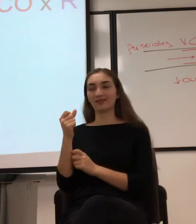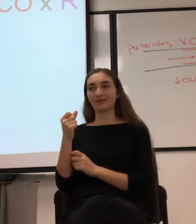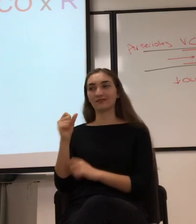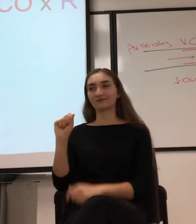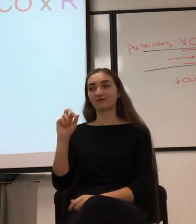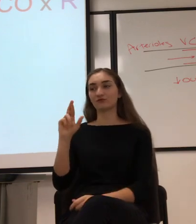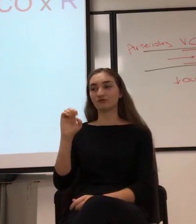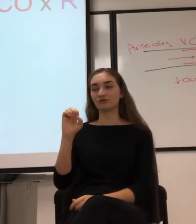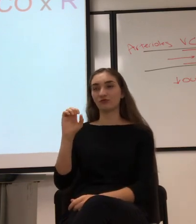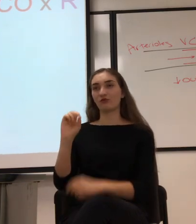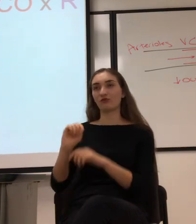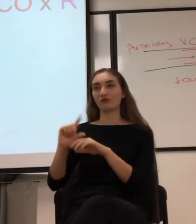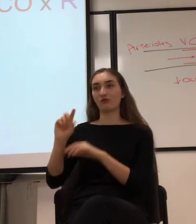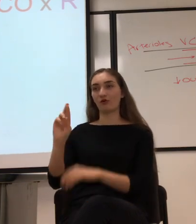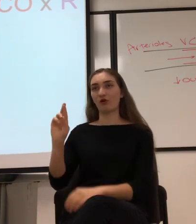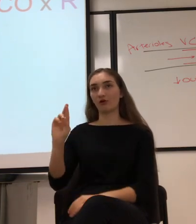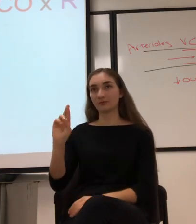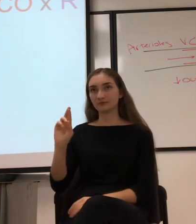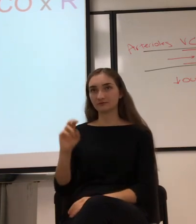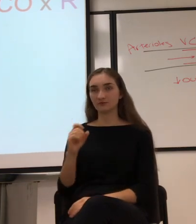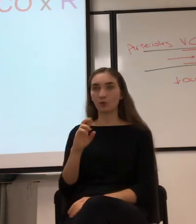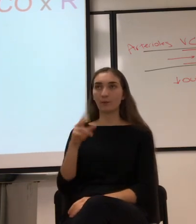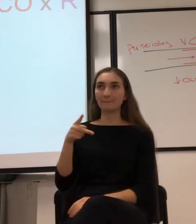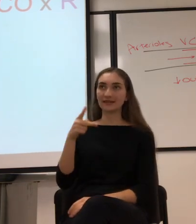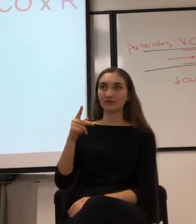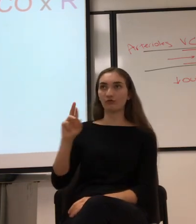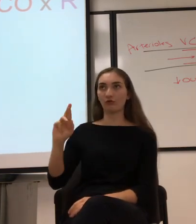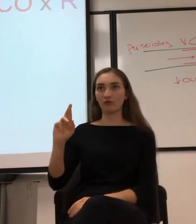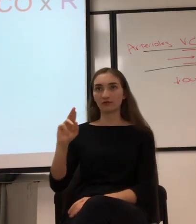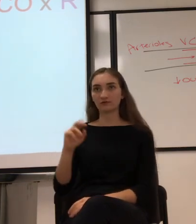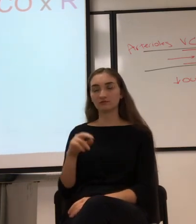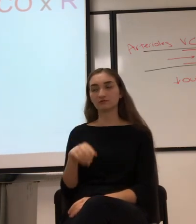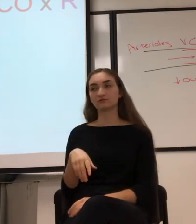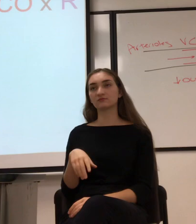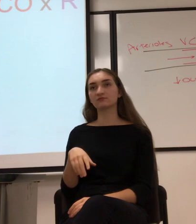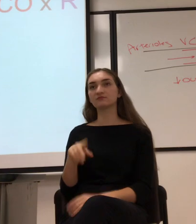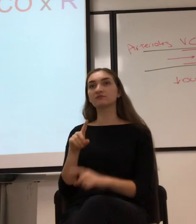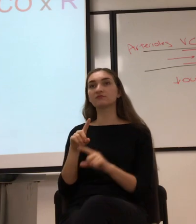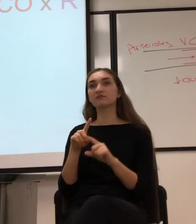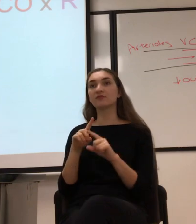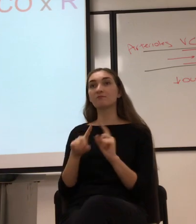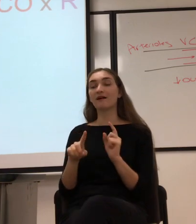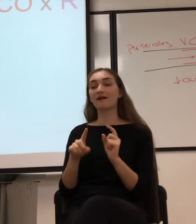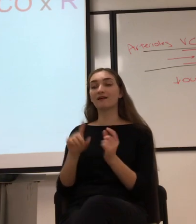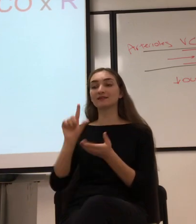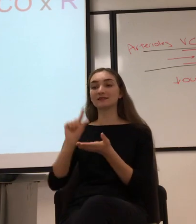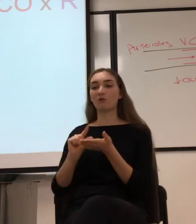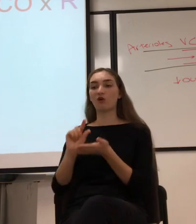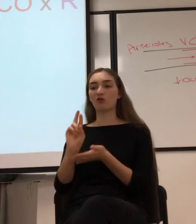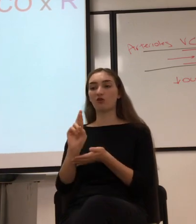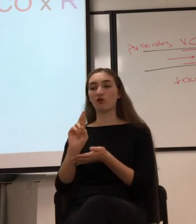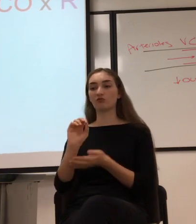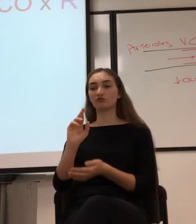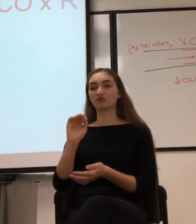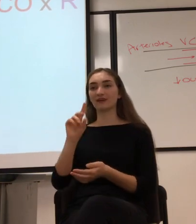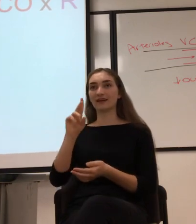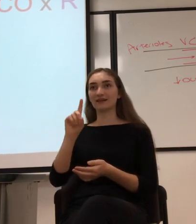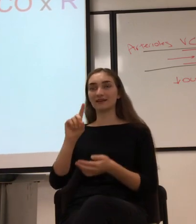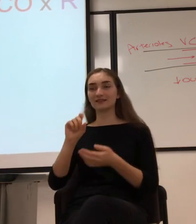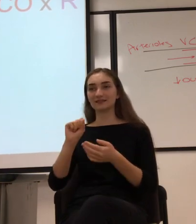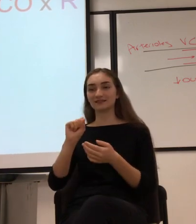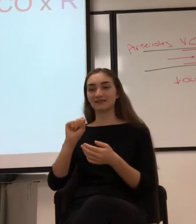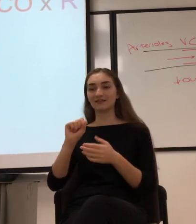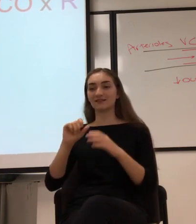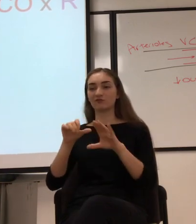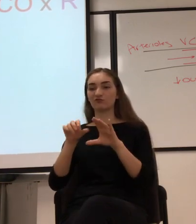I usually just use capital R. But now we know that lowercase r, vessel radius, means constrict or dilate the blood